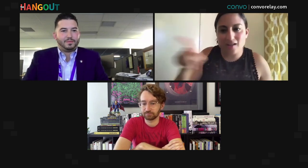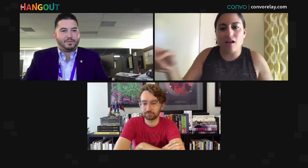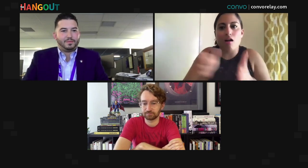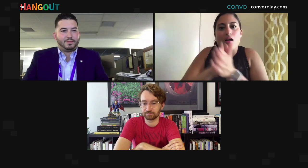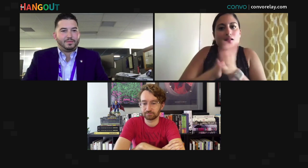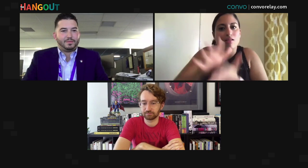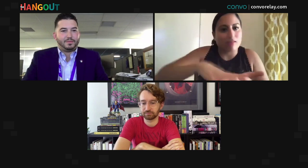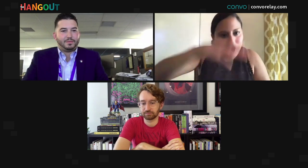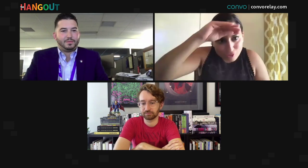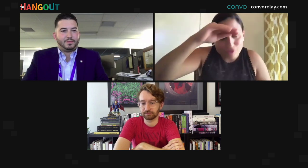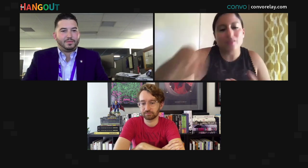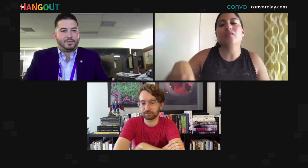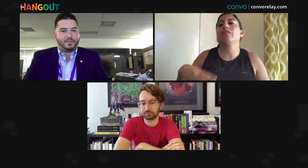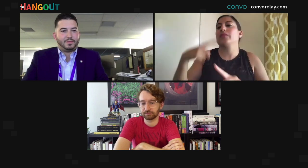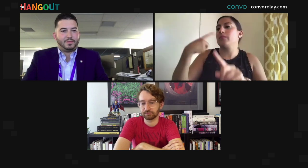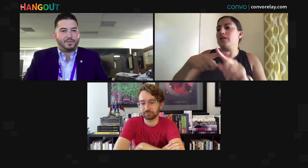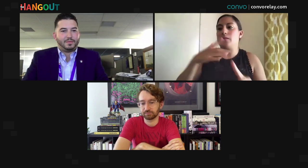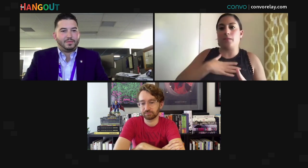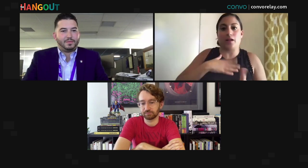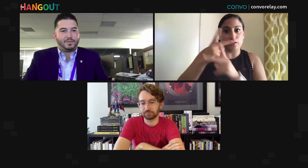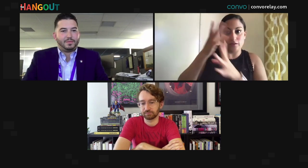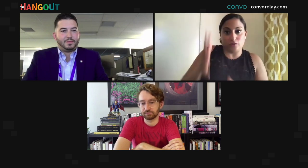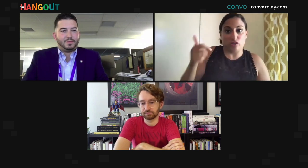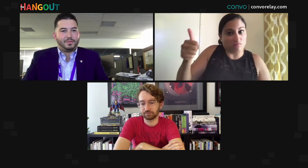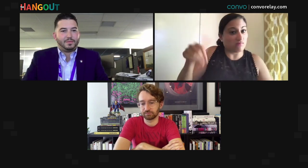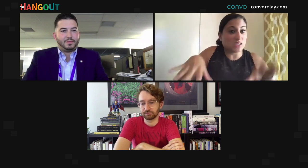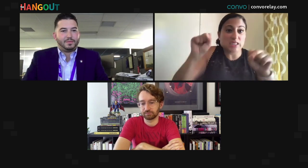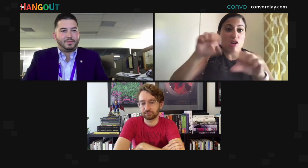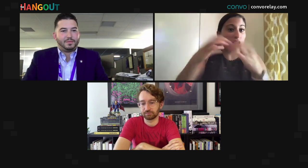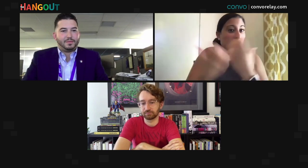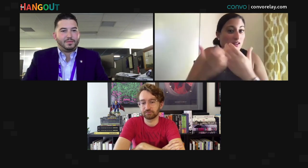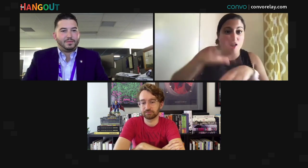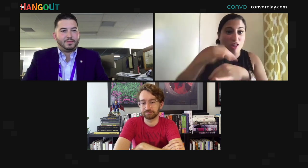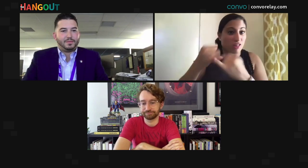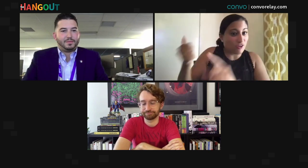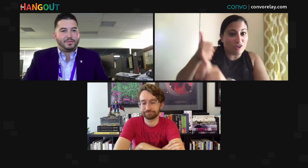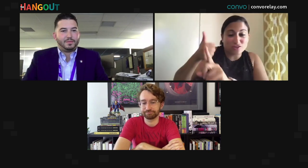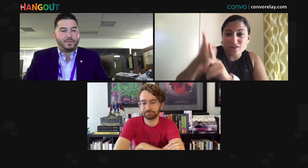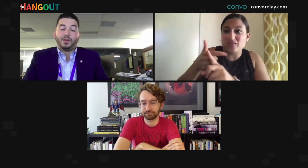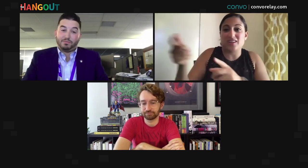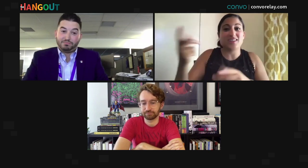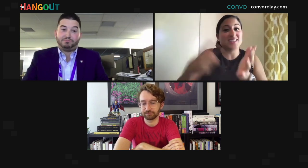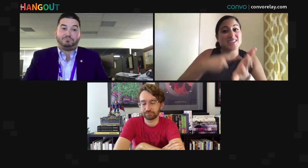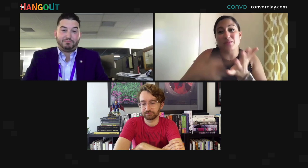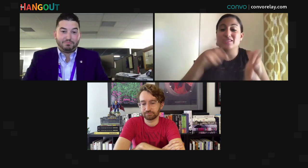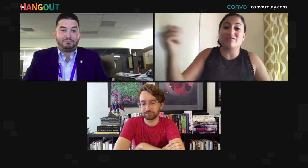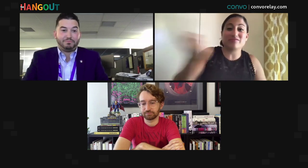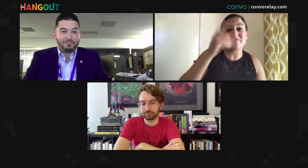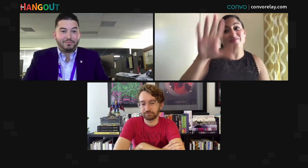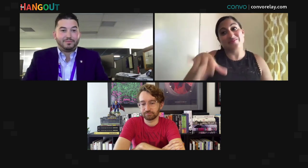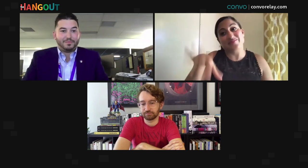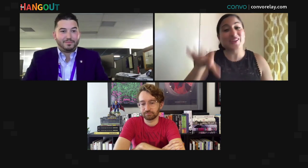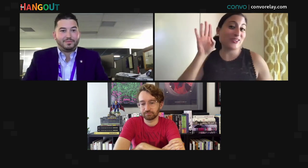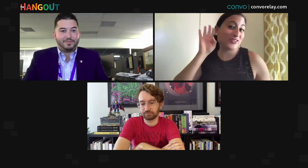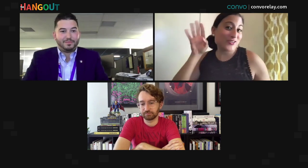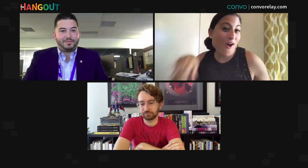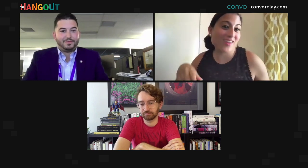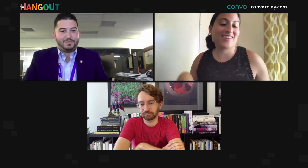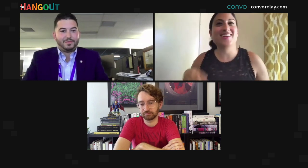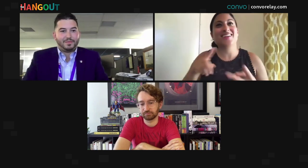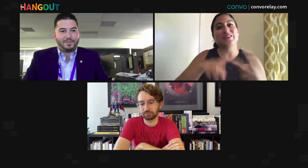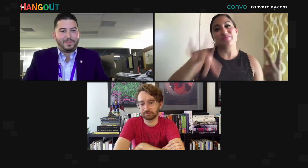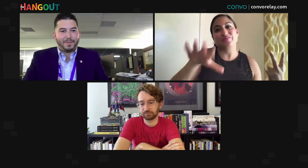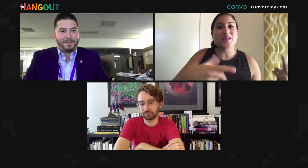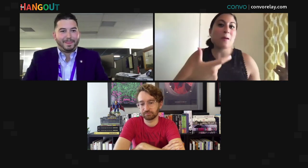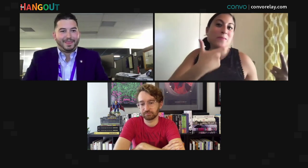they'll show me different things on the app, and they just make it fun to learn. Plus, my supervisor is taking classes online. And